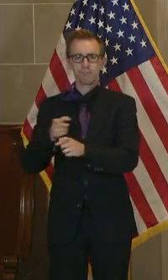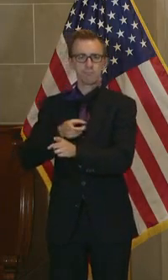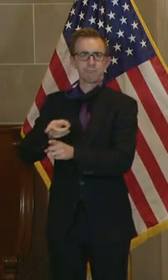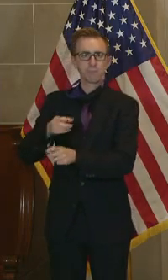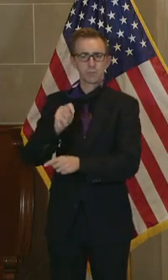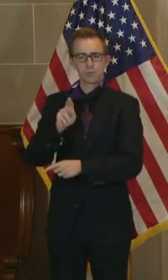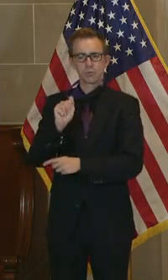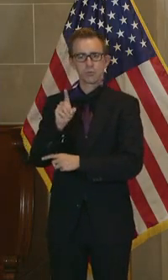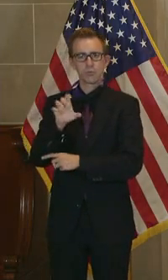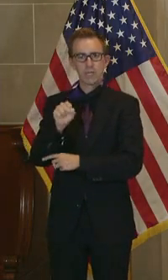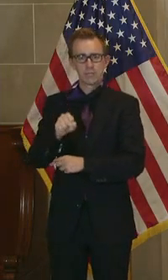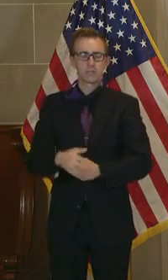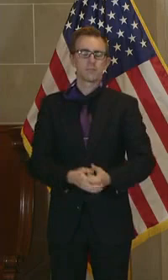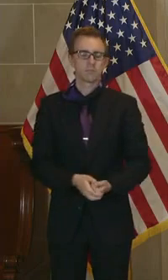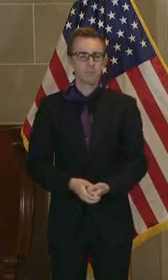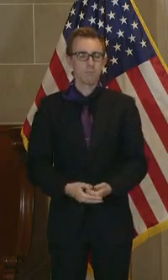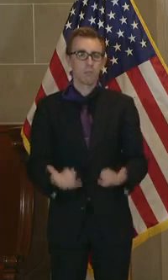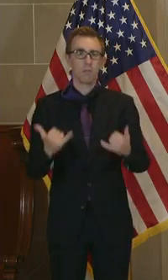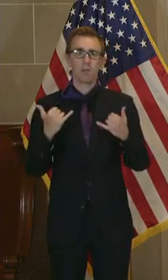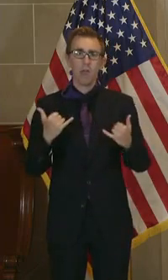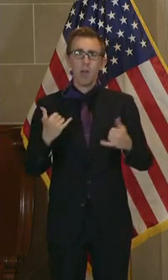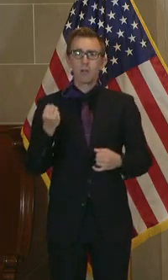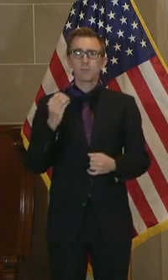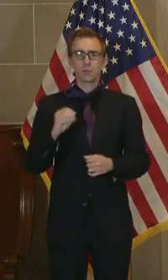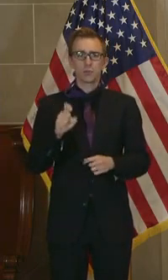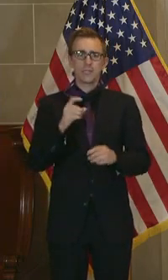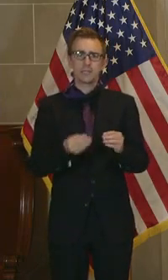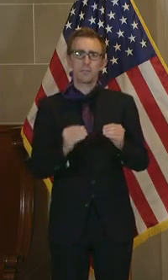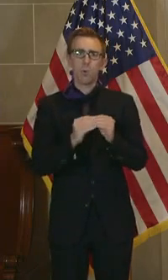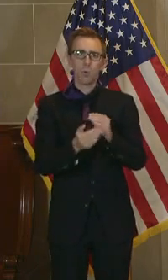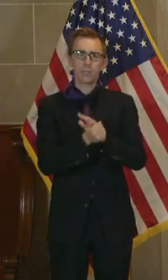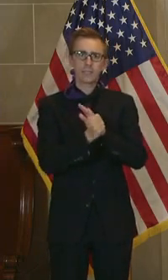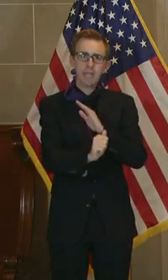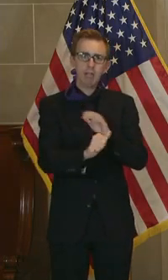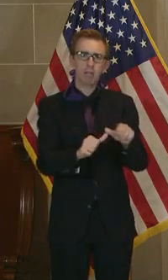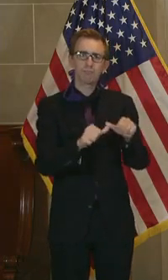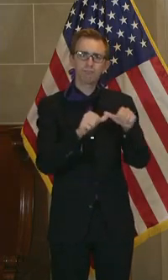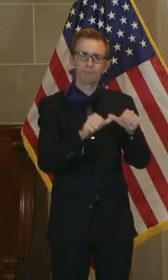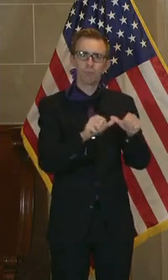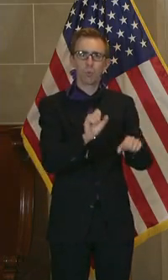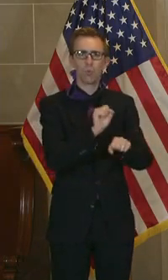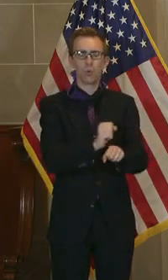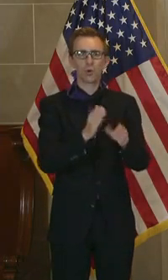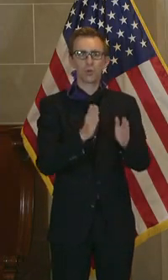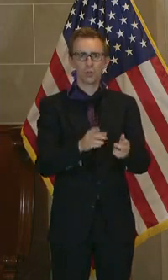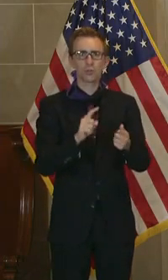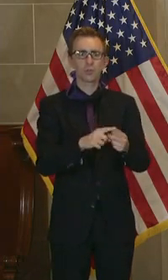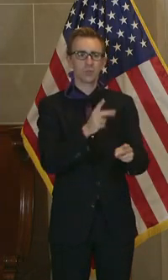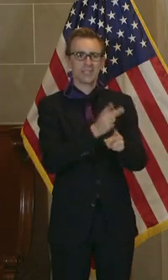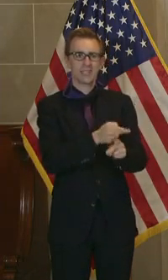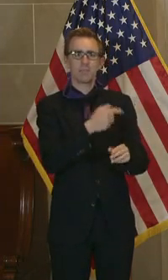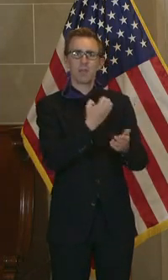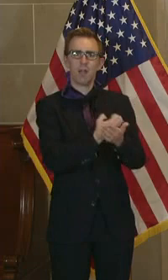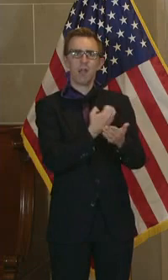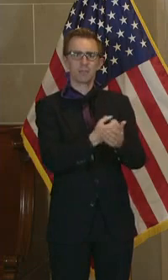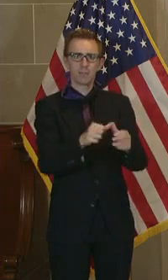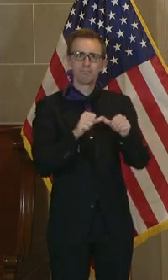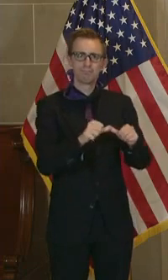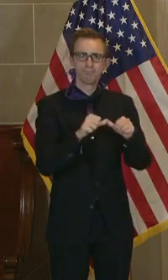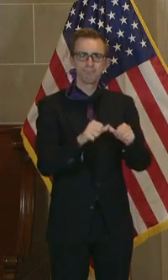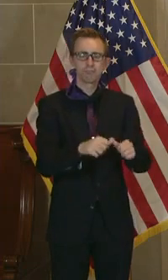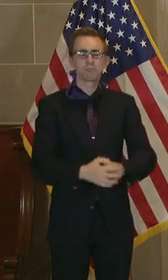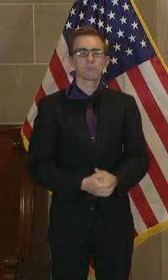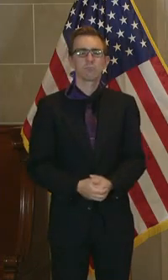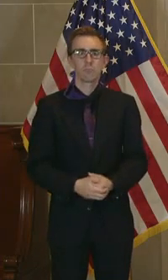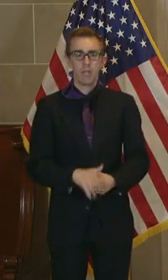Now, more than ever, Missouri needs skilled, resilient workers to help move our economy forward. This